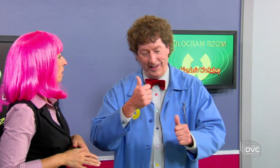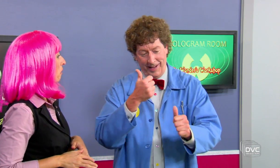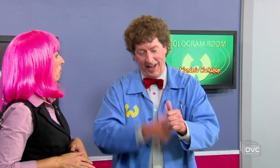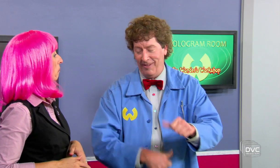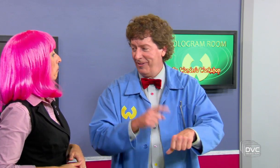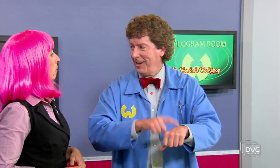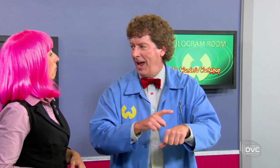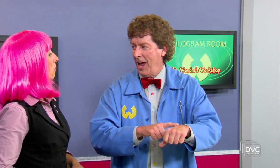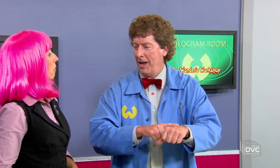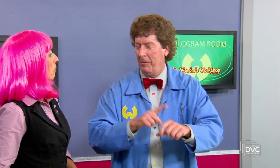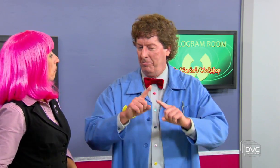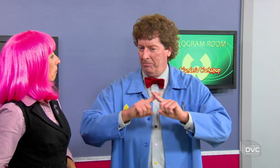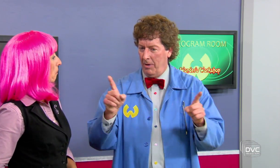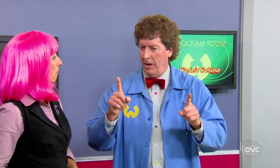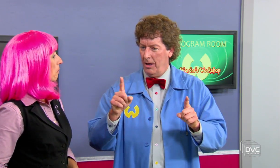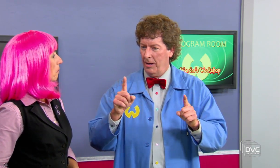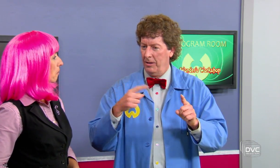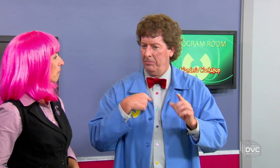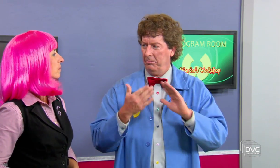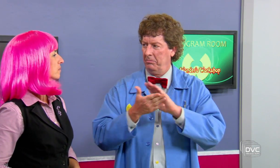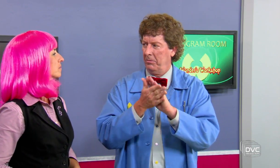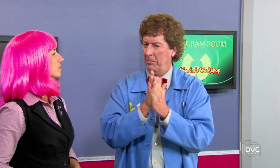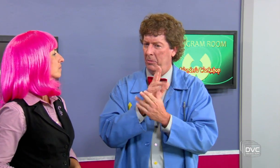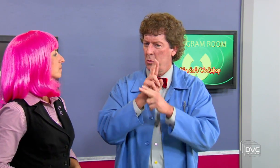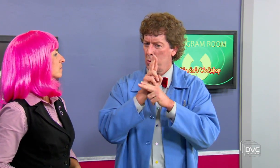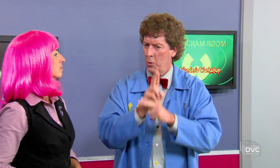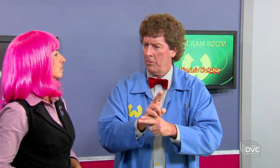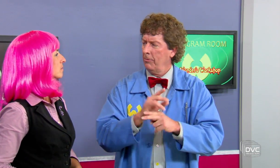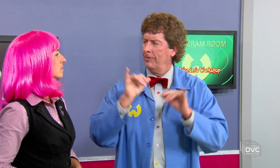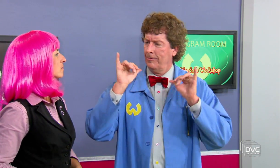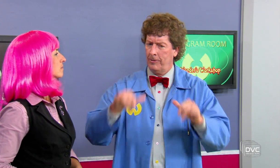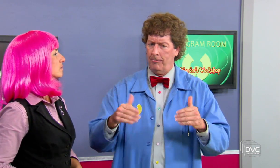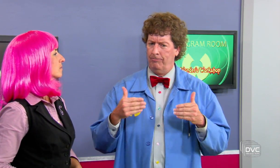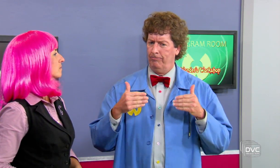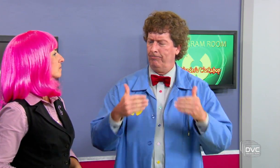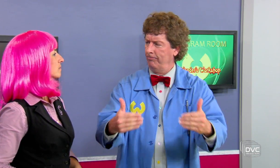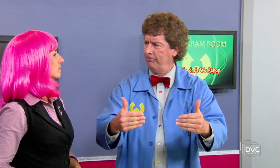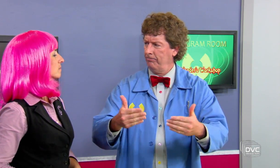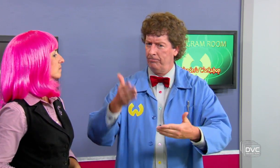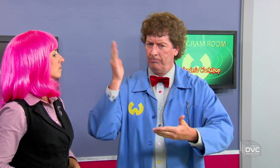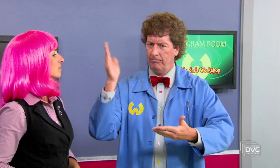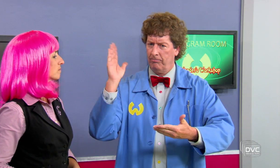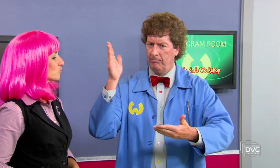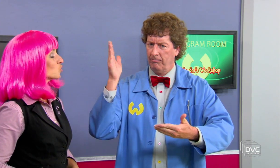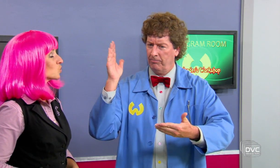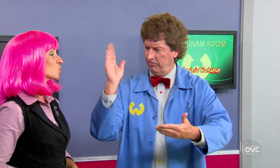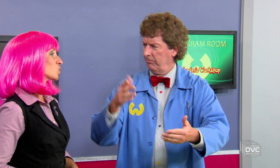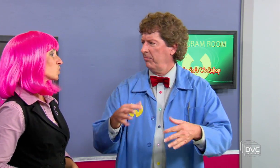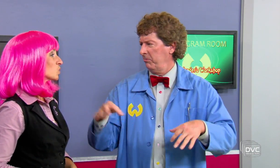Every time. But you get used to it, and you just go ahead and present. It's worth it.